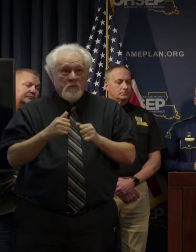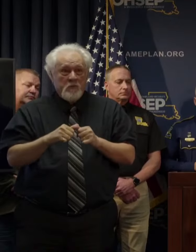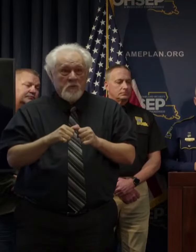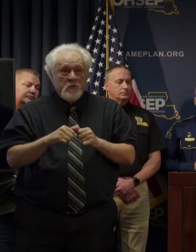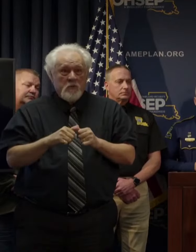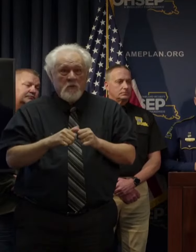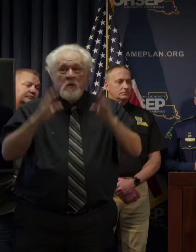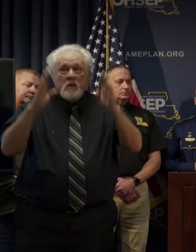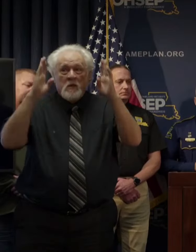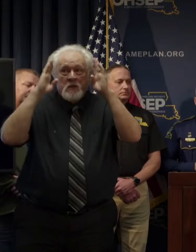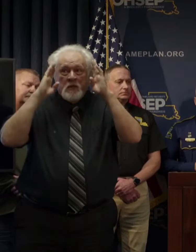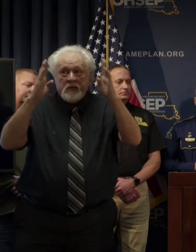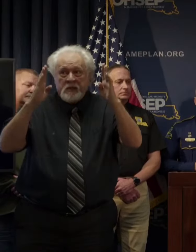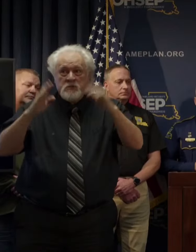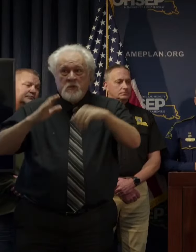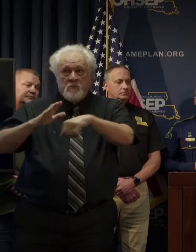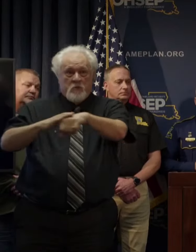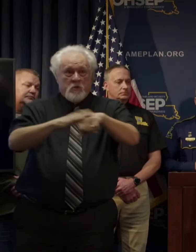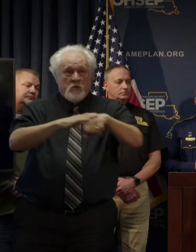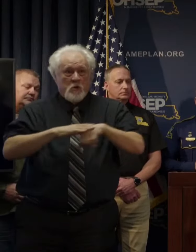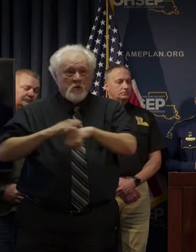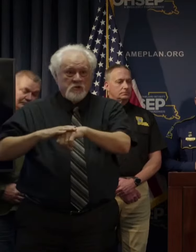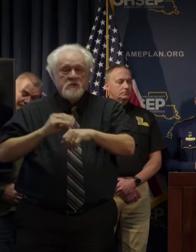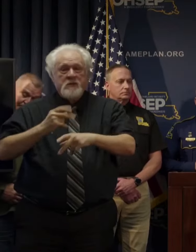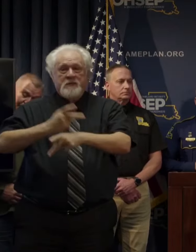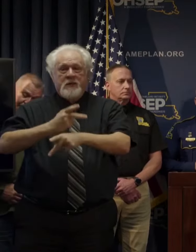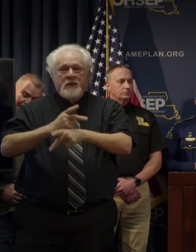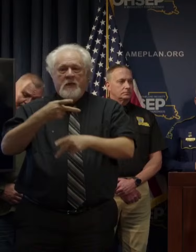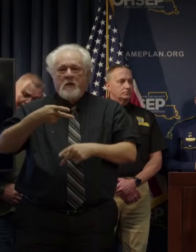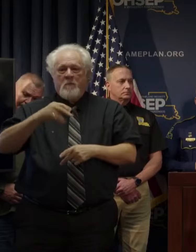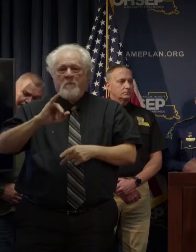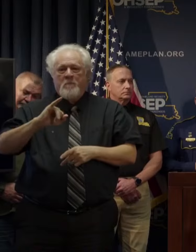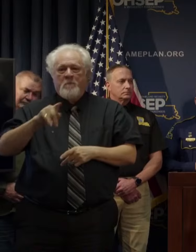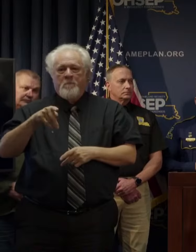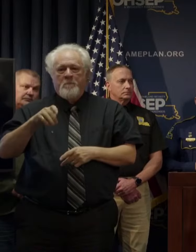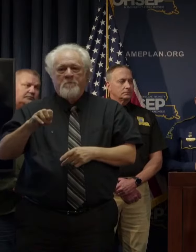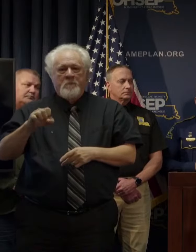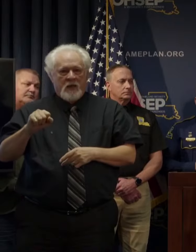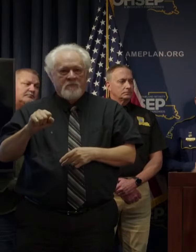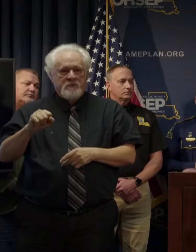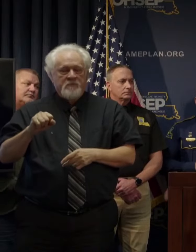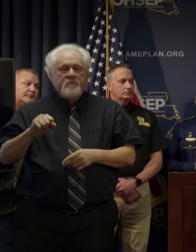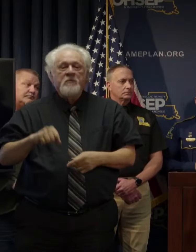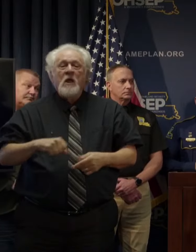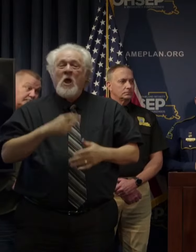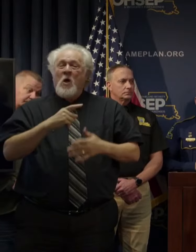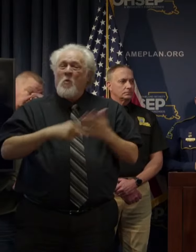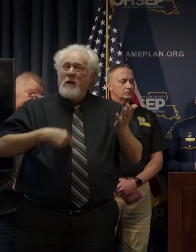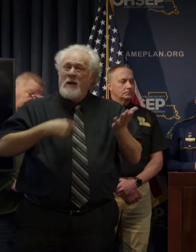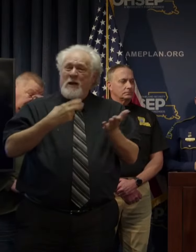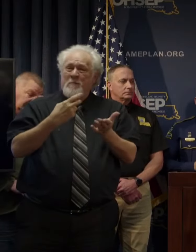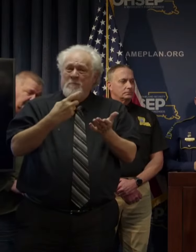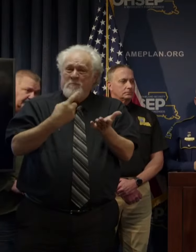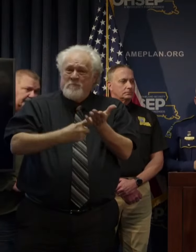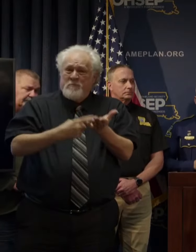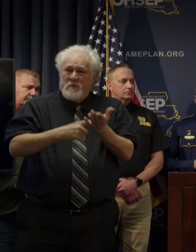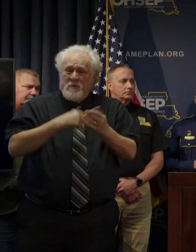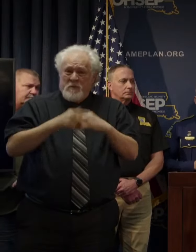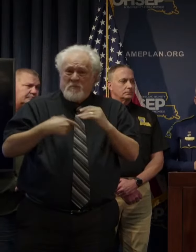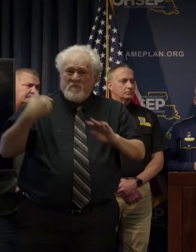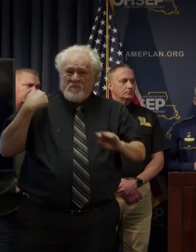to heed the heating precautions and to take care of your pipes. The assets that I talked about earlier are going to be